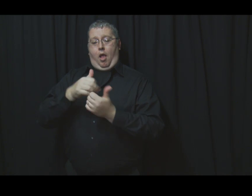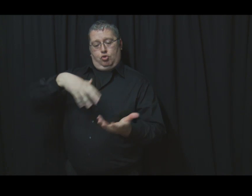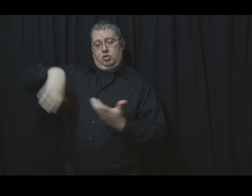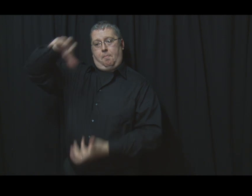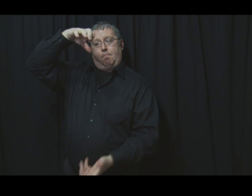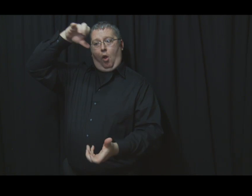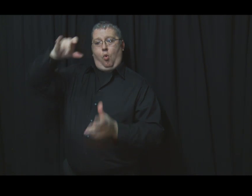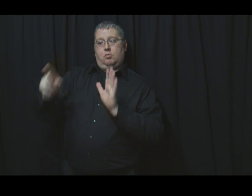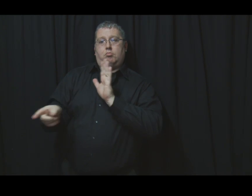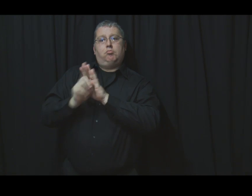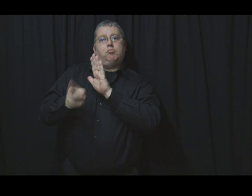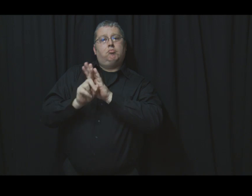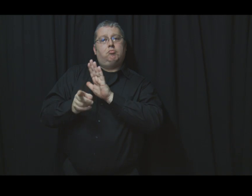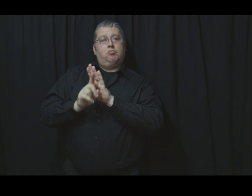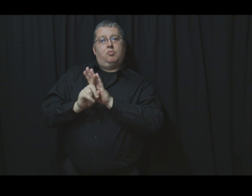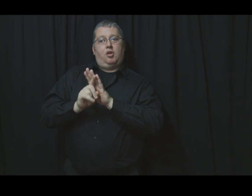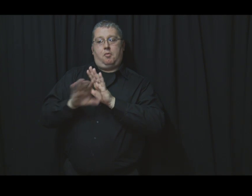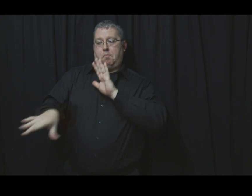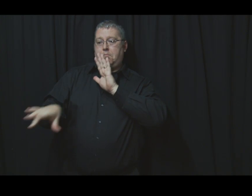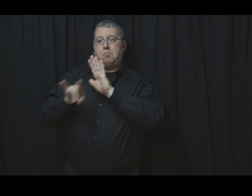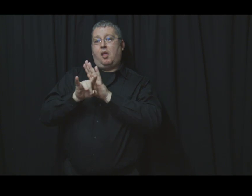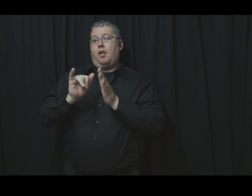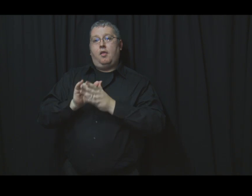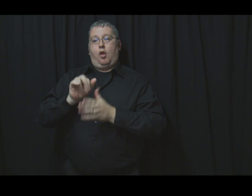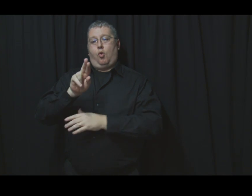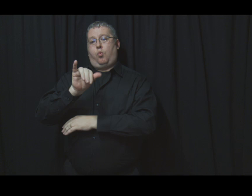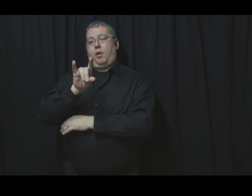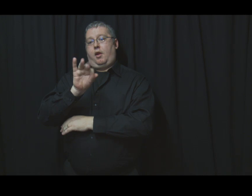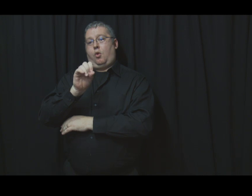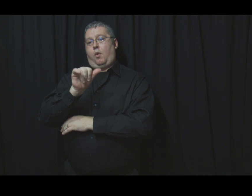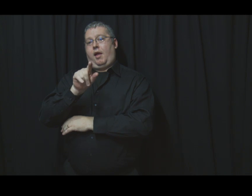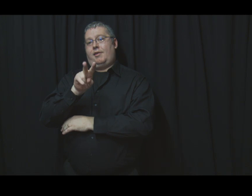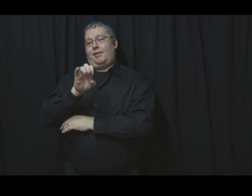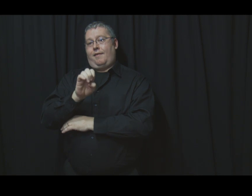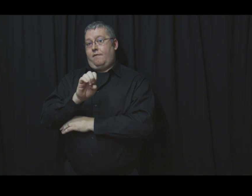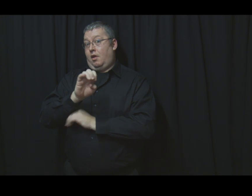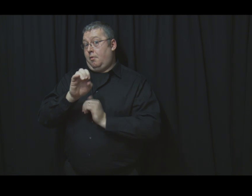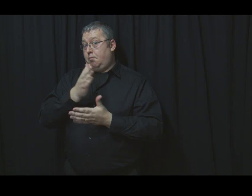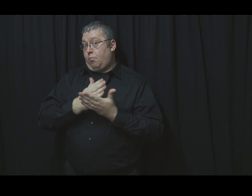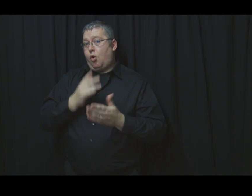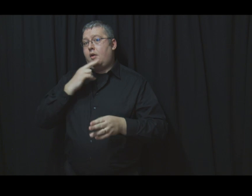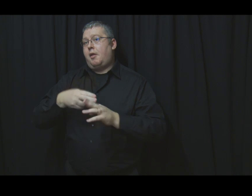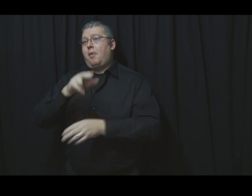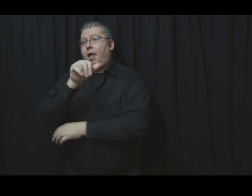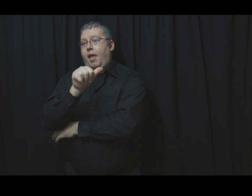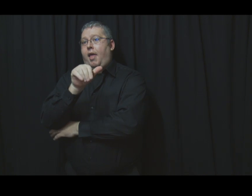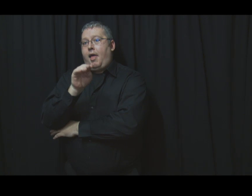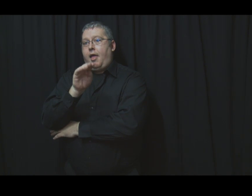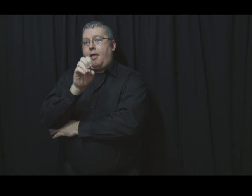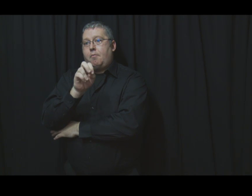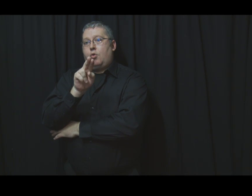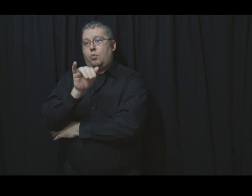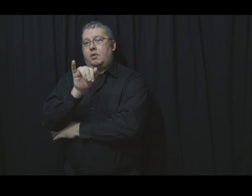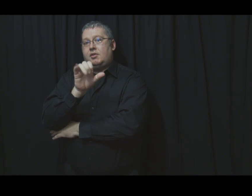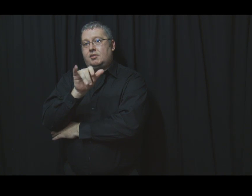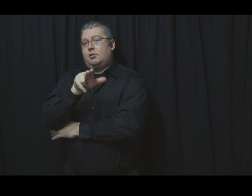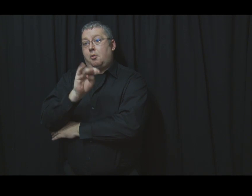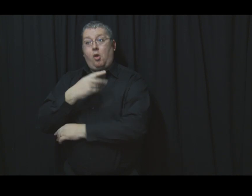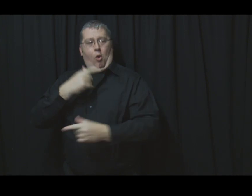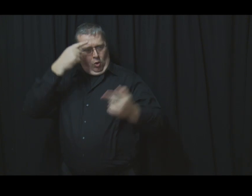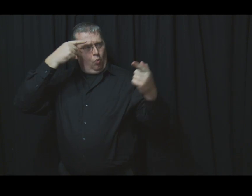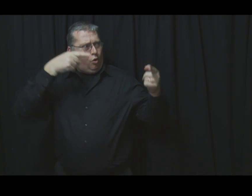the radioactive element americium. And you know what? I totally agree with him on that. We agree how it works. We agree how